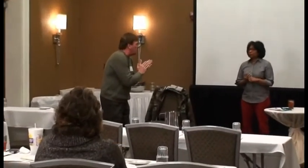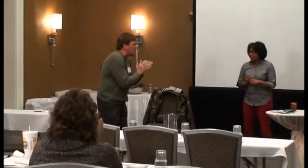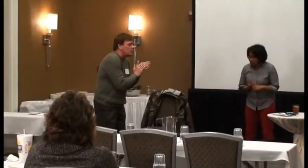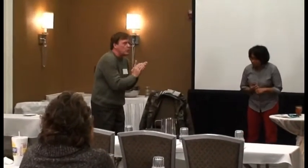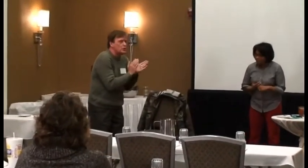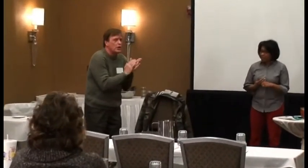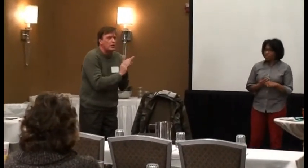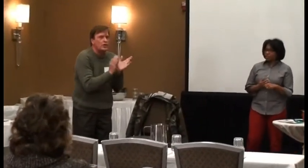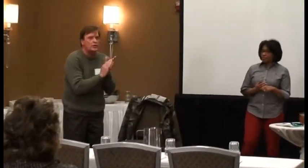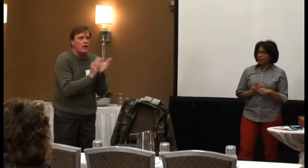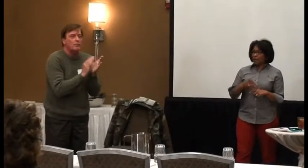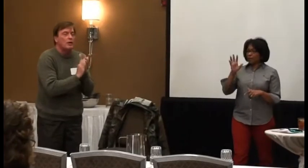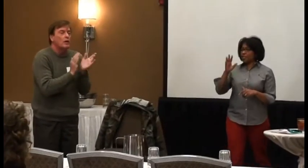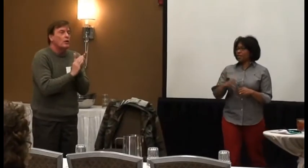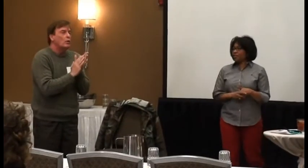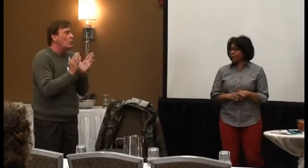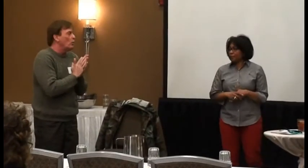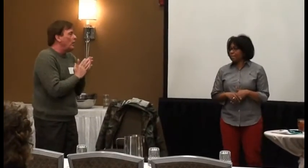We're